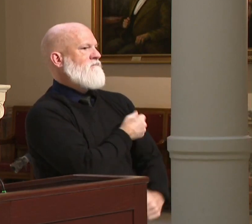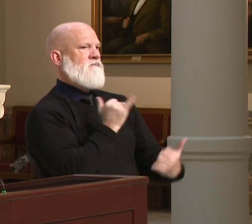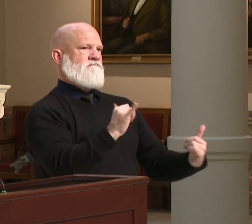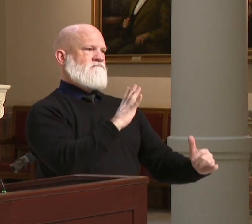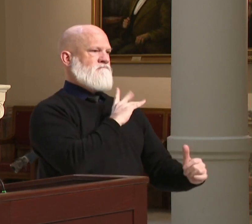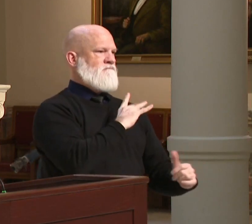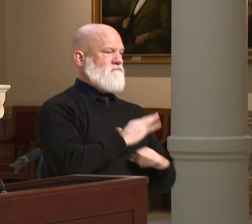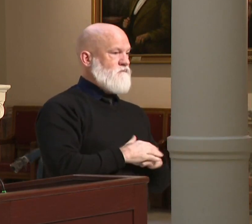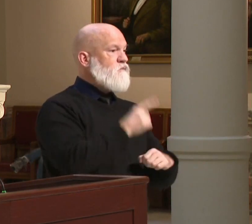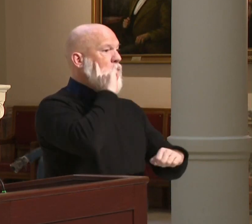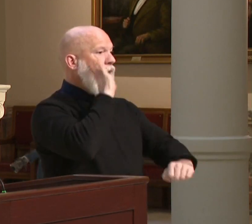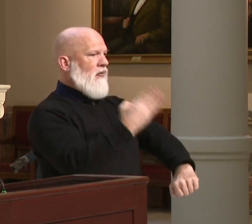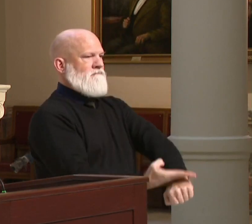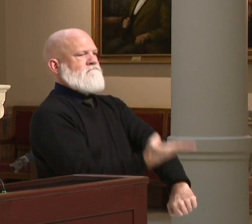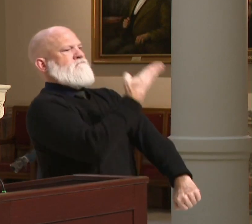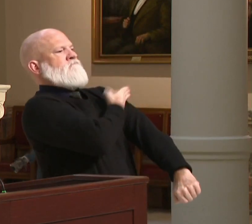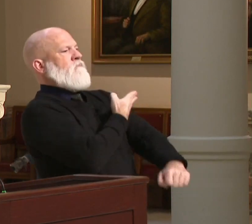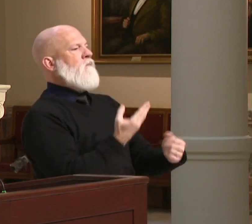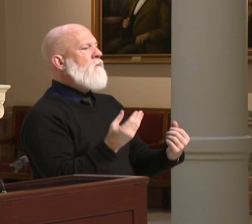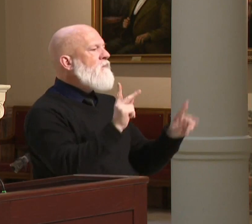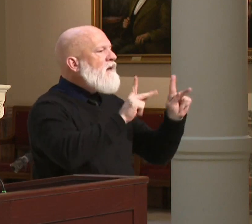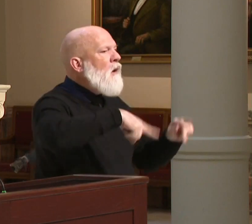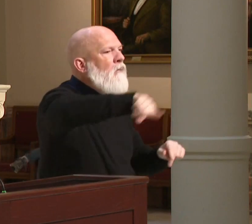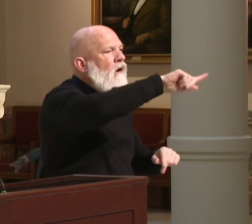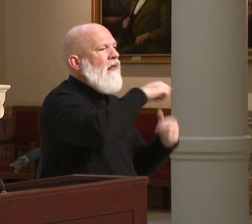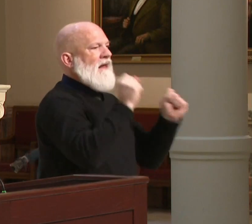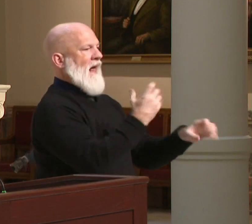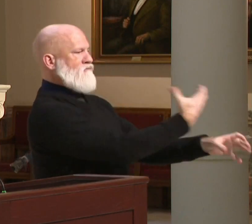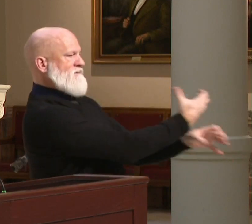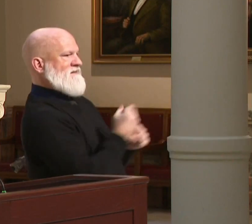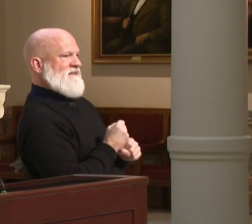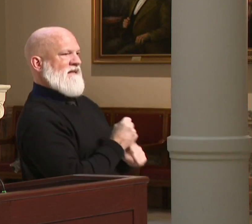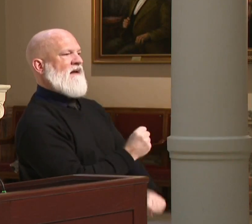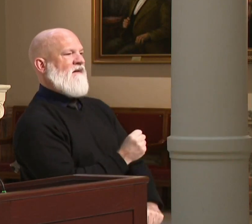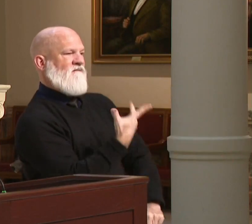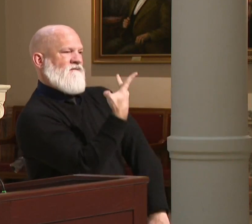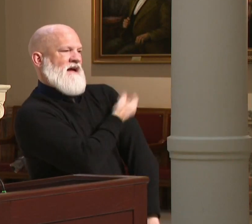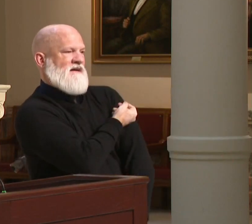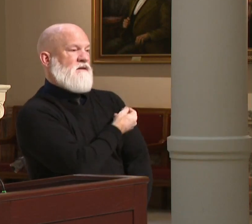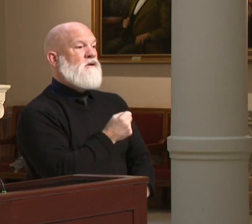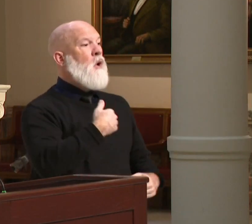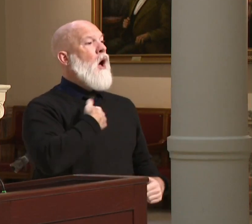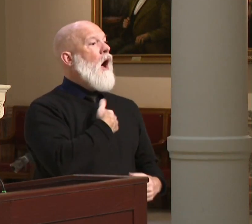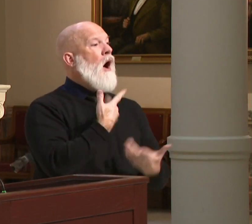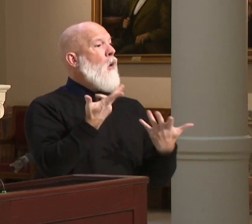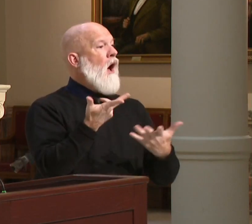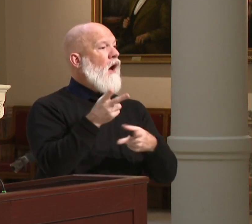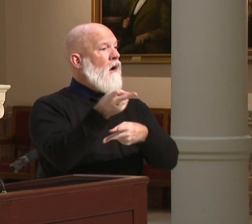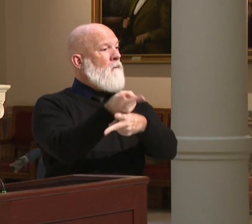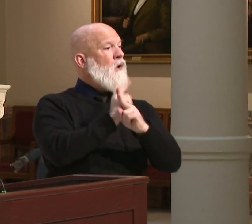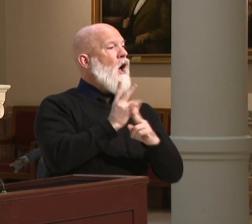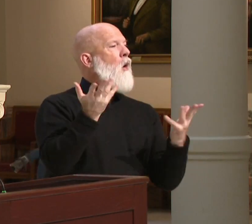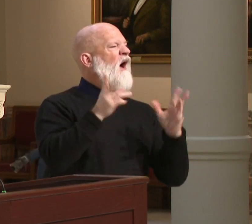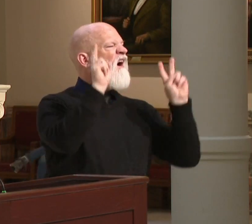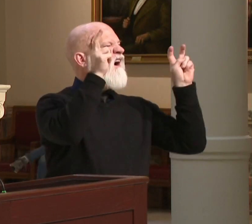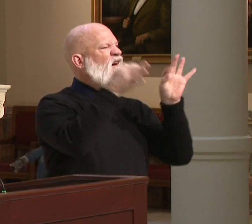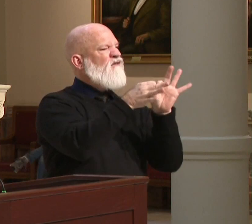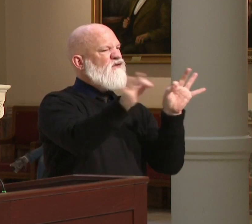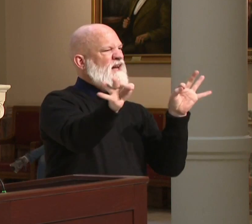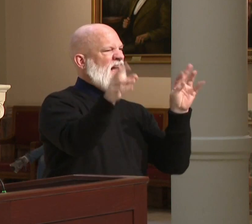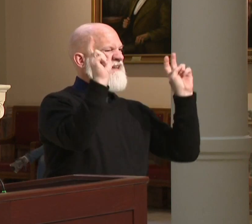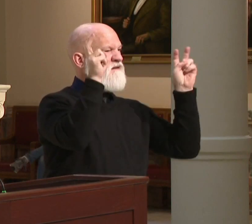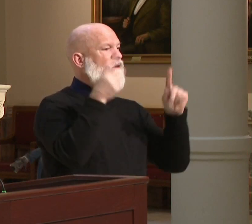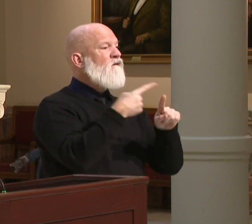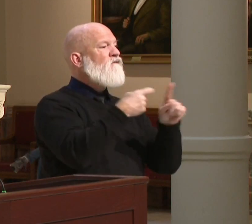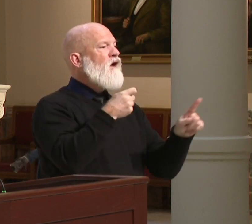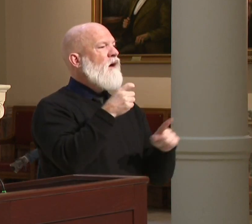vaccinated. I borrowed this phrase from Dr. John Lewin over at Emory over these last